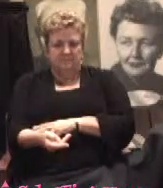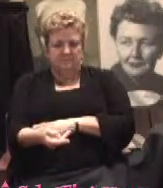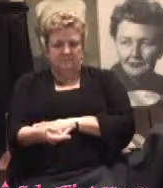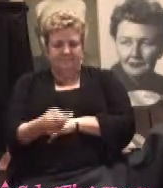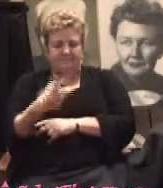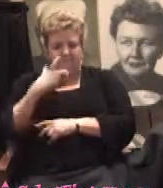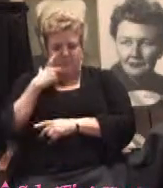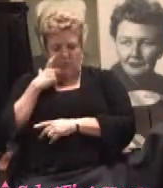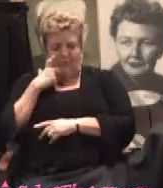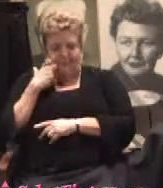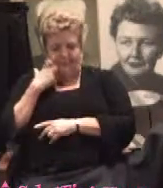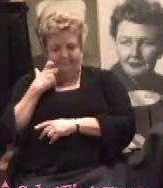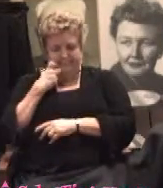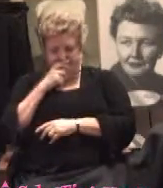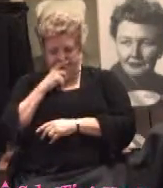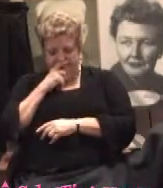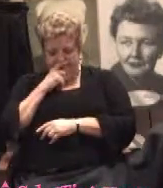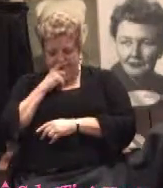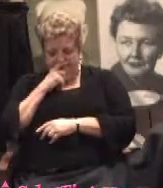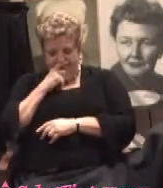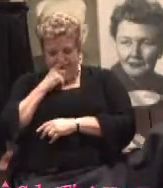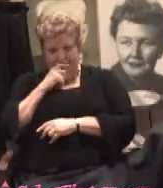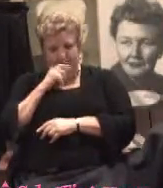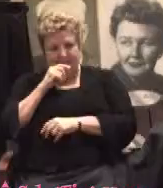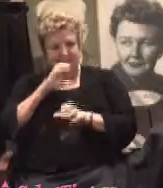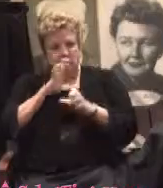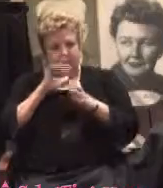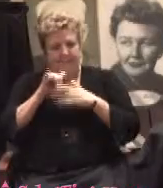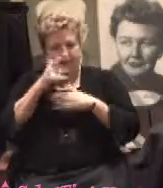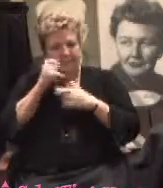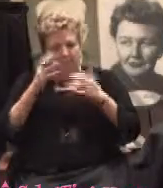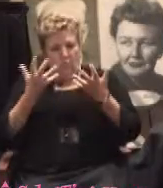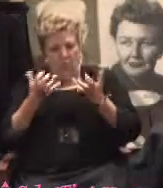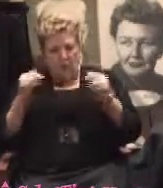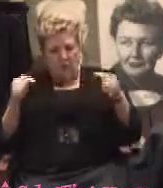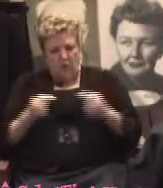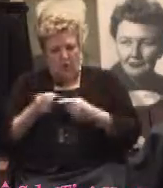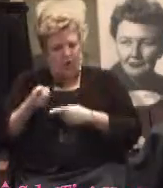And I didn't do that because I wanted to hurt her. I didn't want to hurt her.